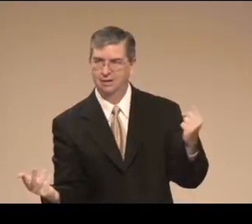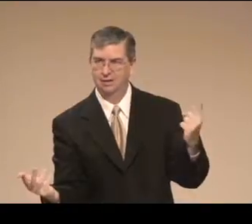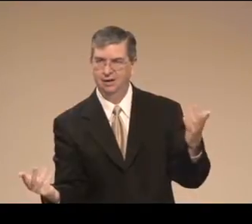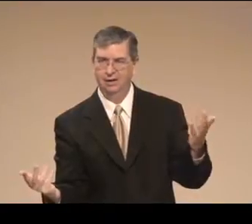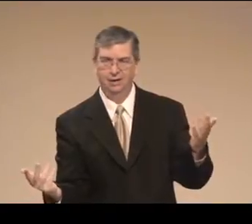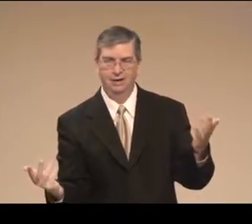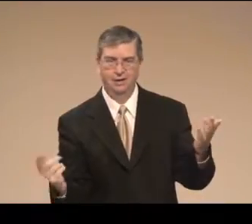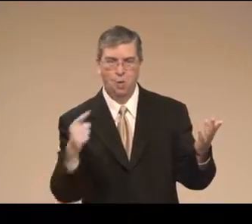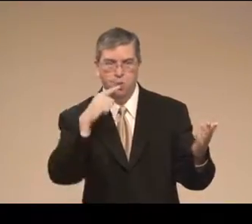communism, really.